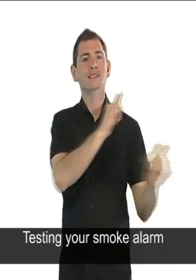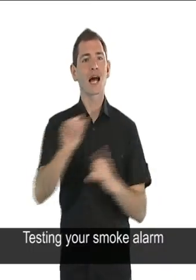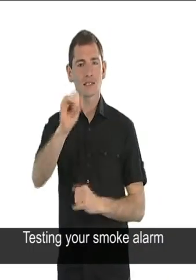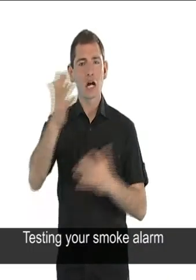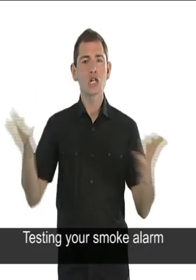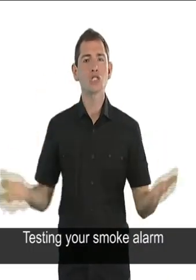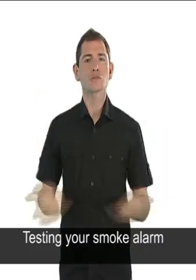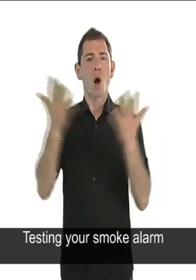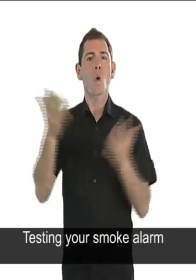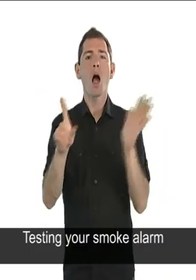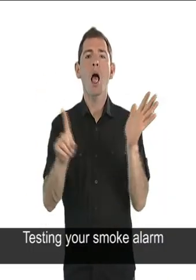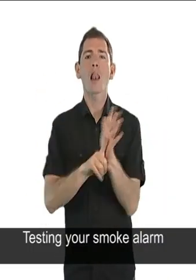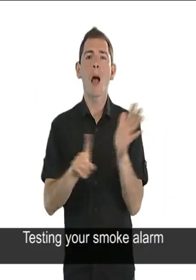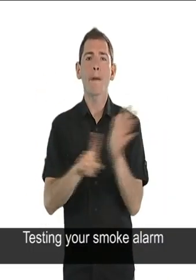Testing your smoke alarm.